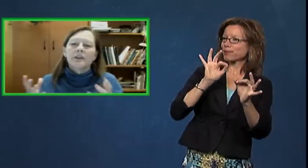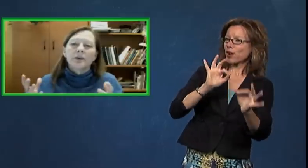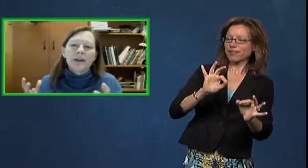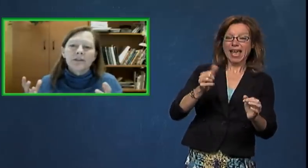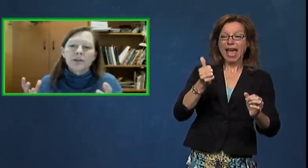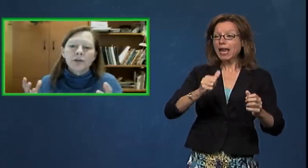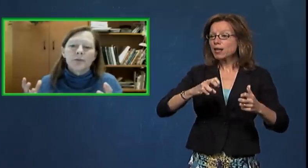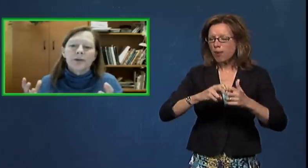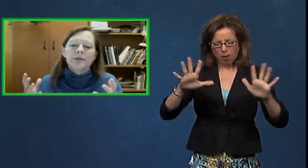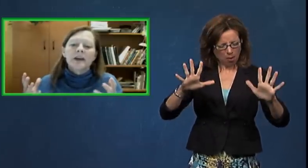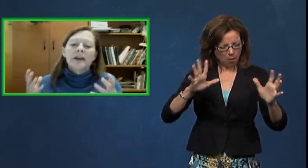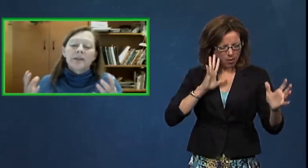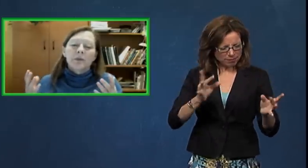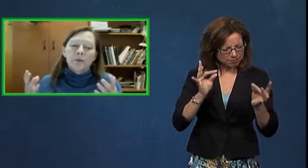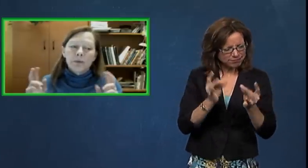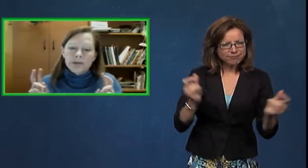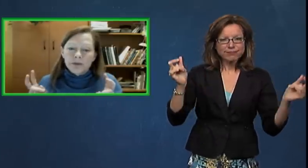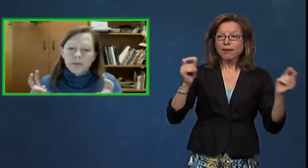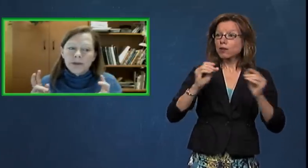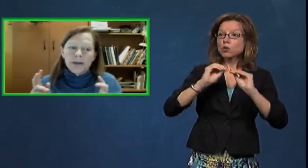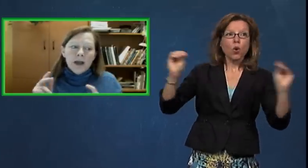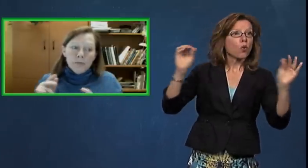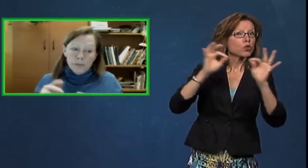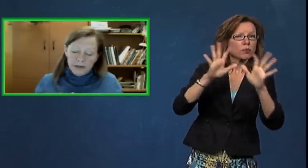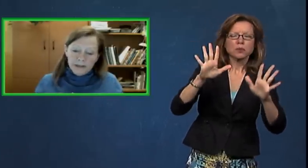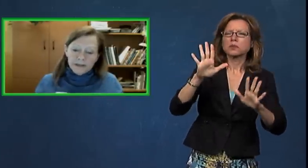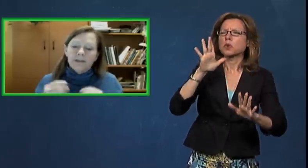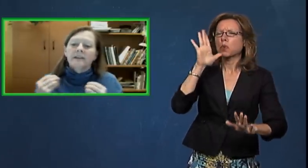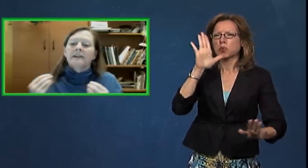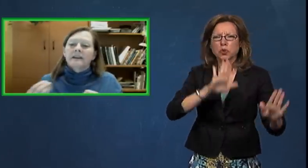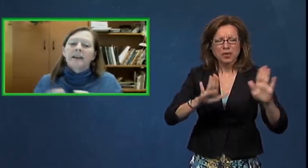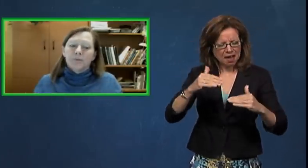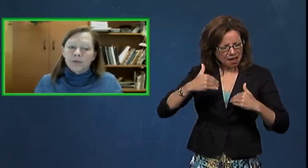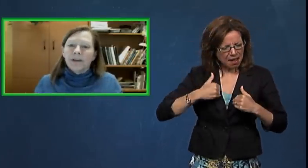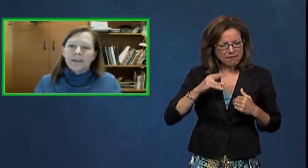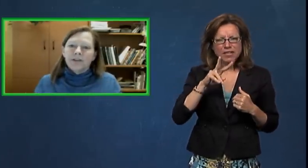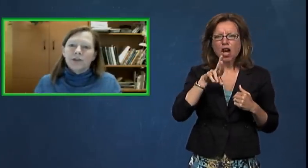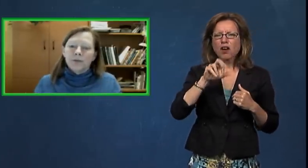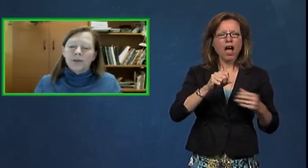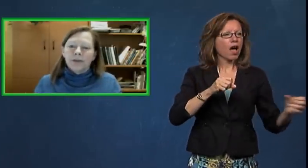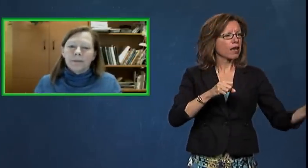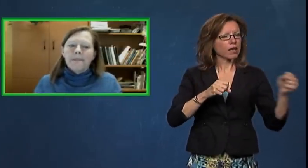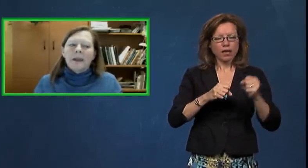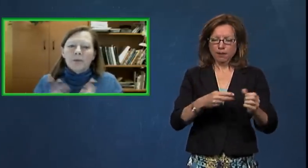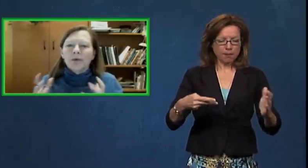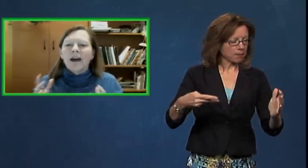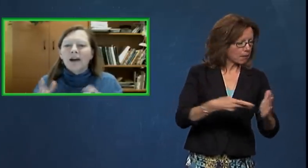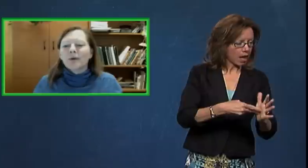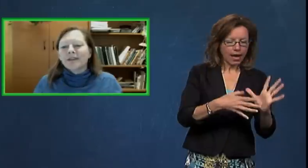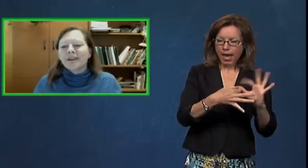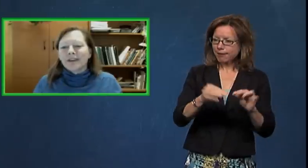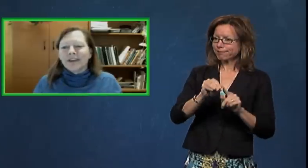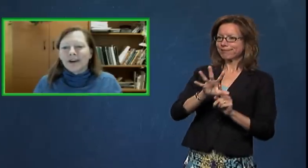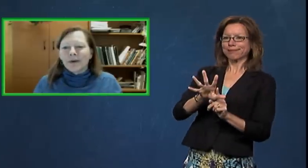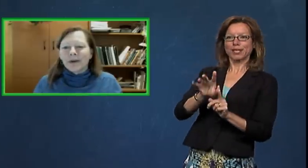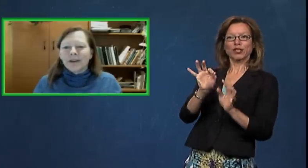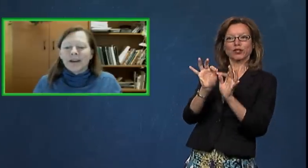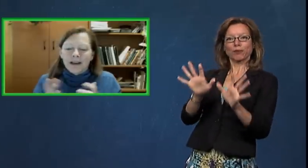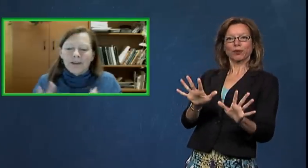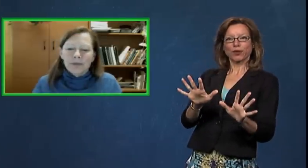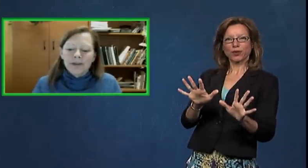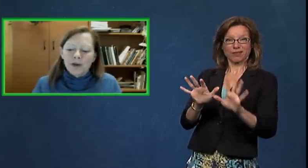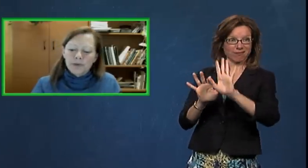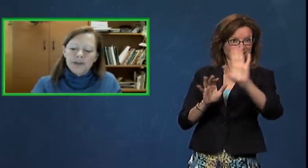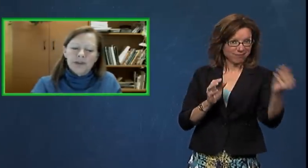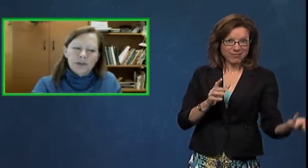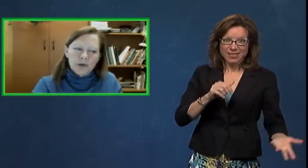if they don't have interpreters, that we will simply plug in and play an interpreter. We're not quite there yet, are we?